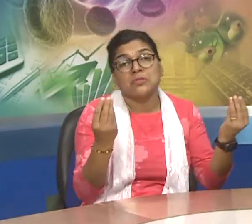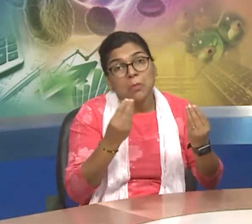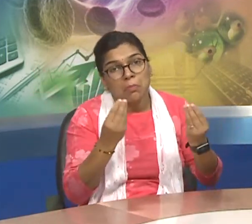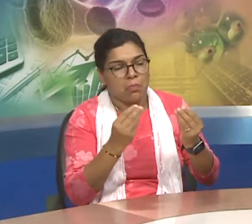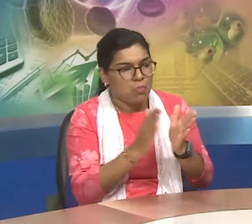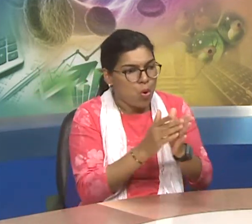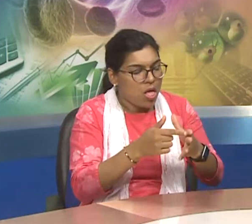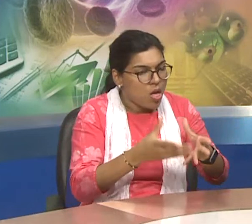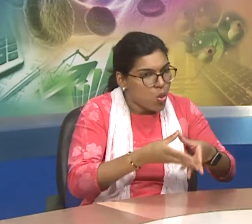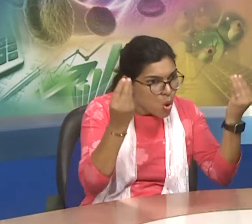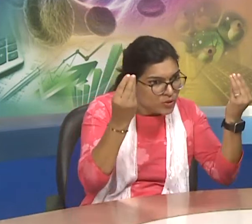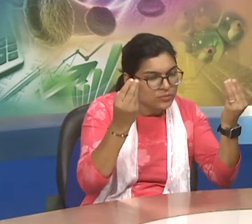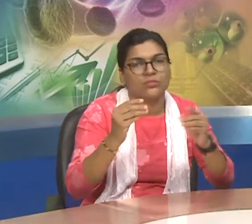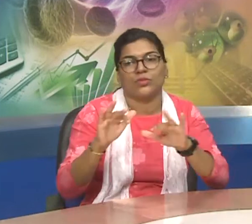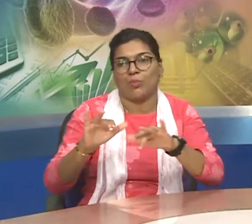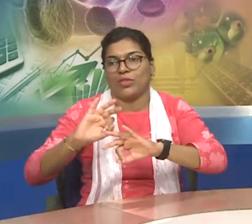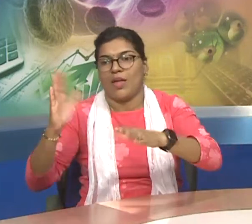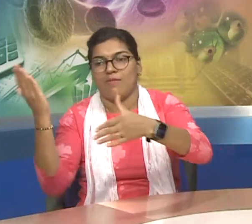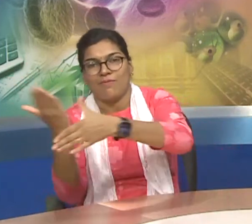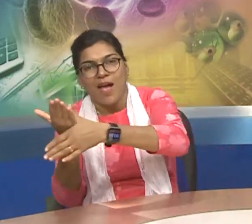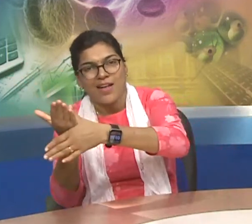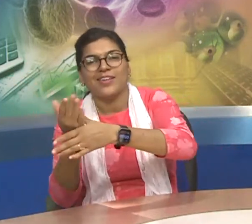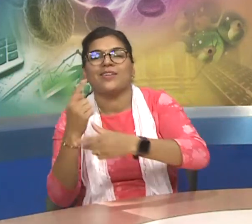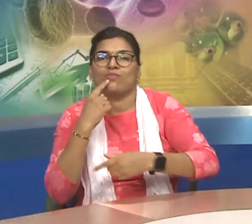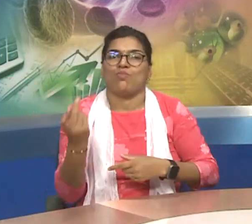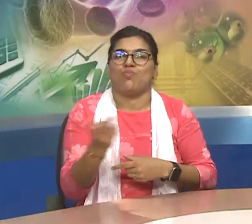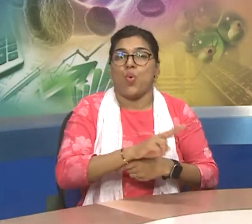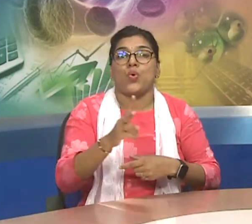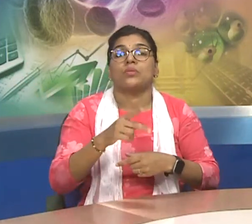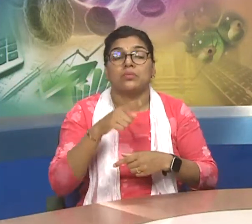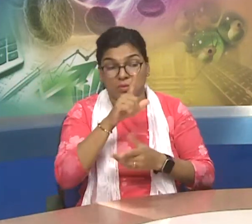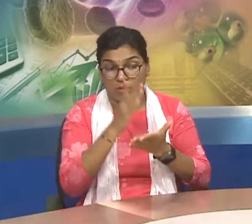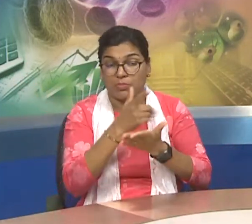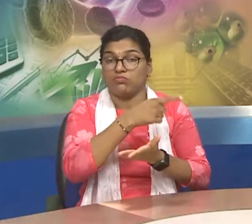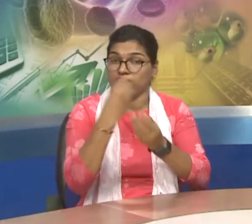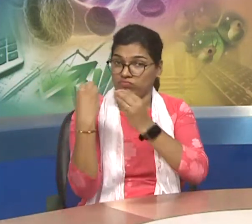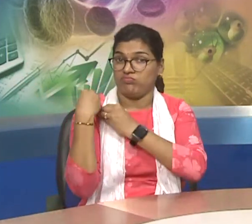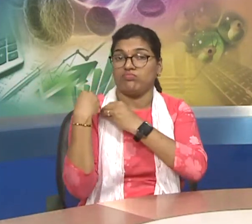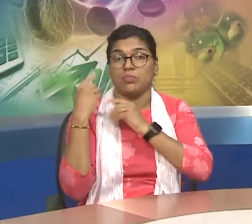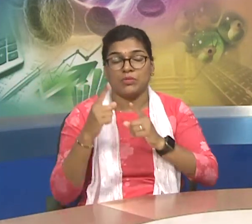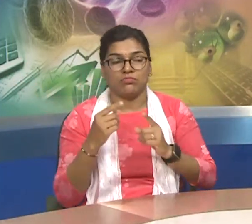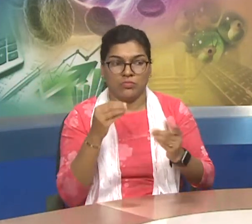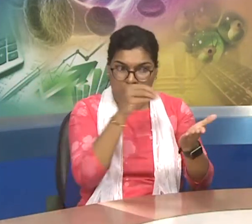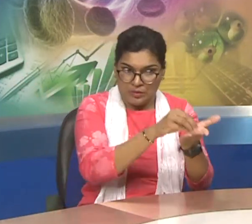the advantages and disadvantages of manual services and computerized services.